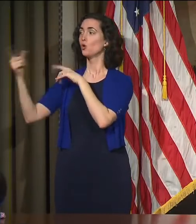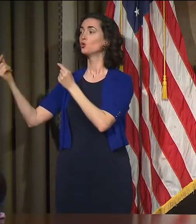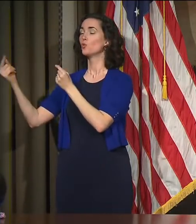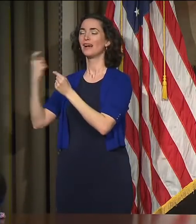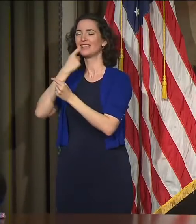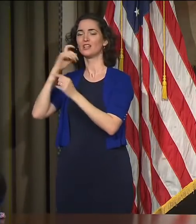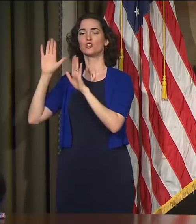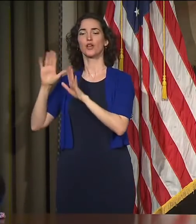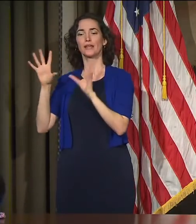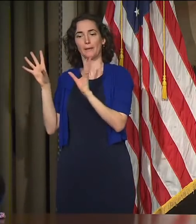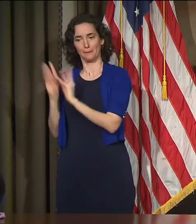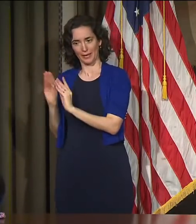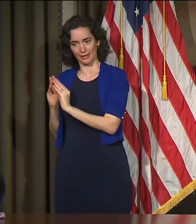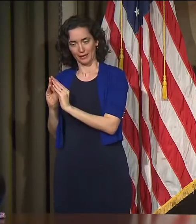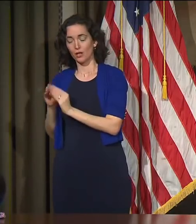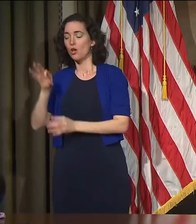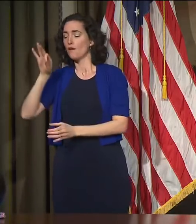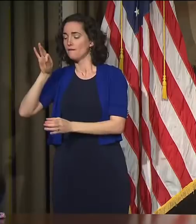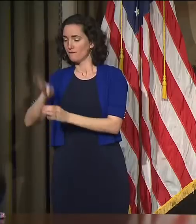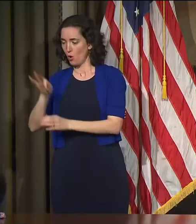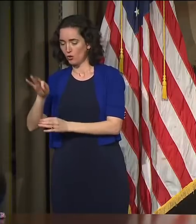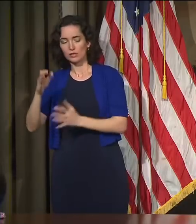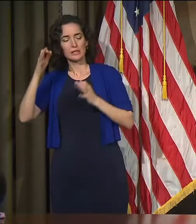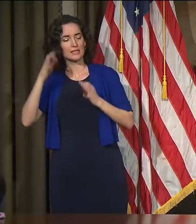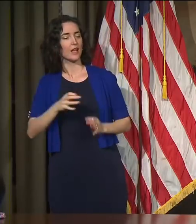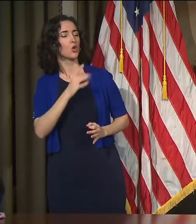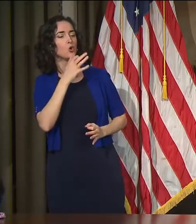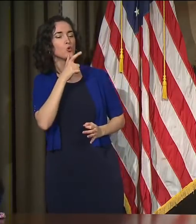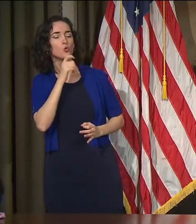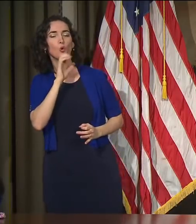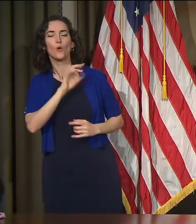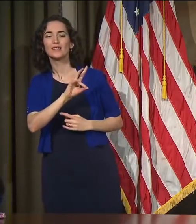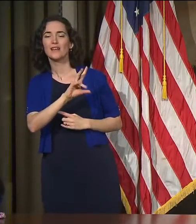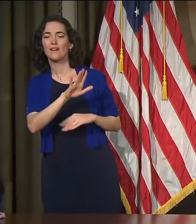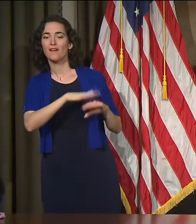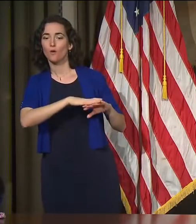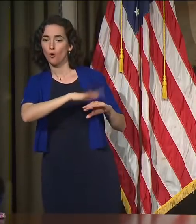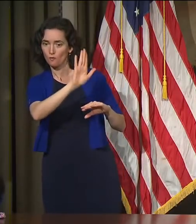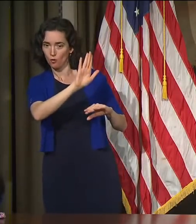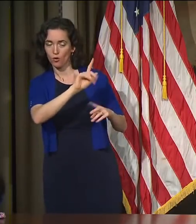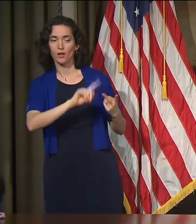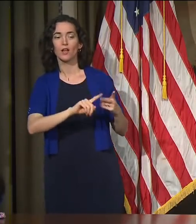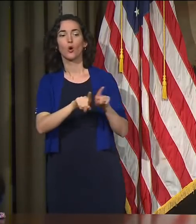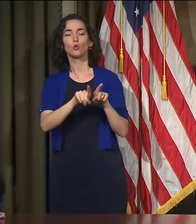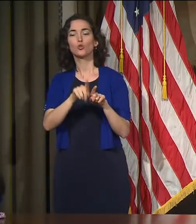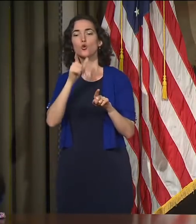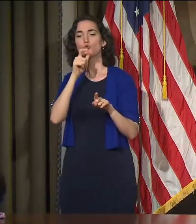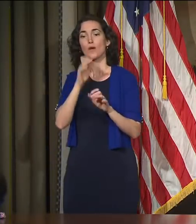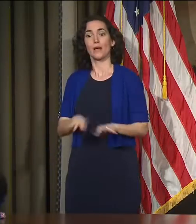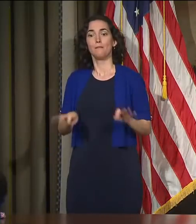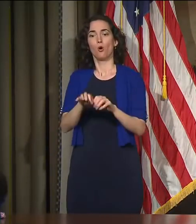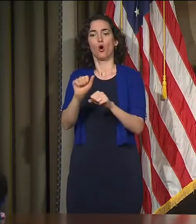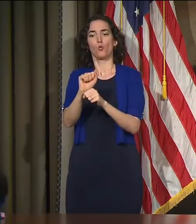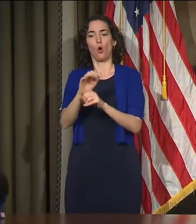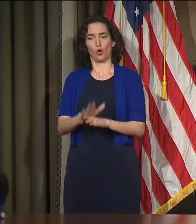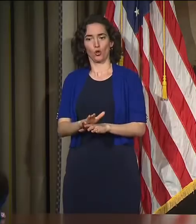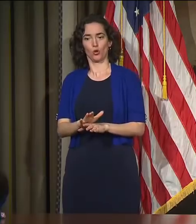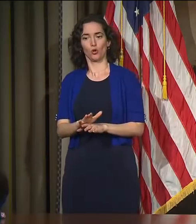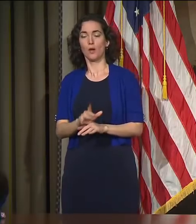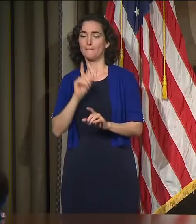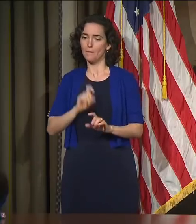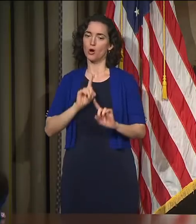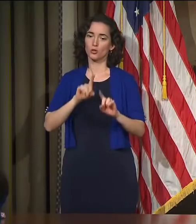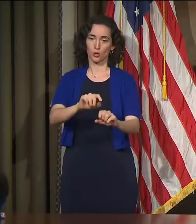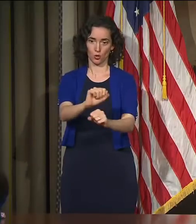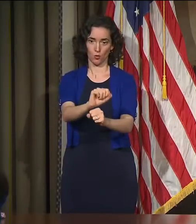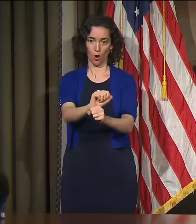on was to put individuals 75 years old and older, as well as frontline essential workers, in Group 1B,